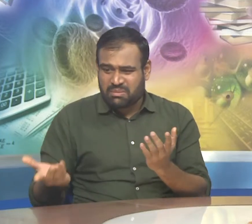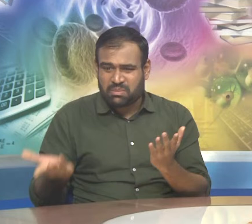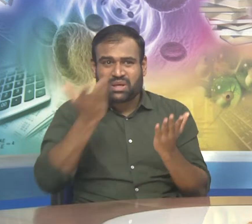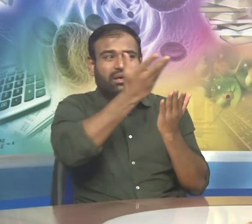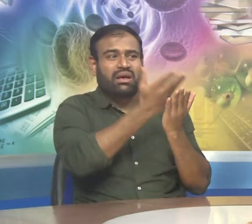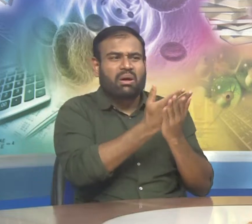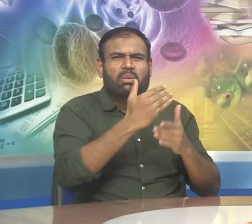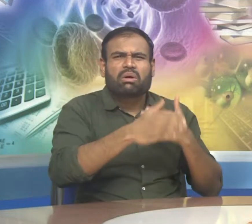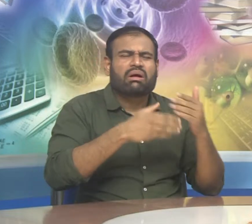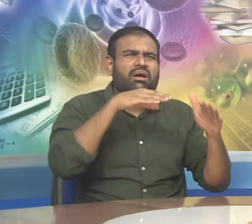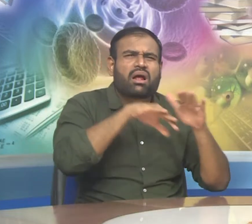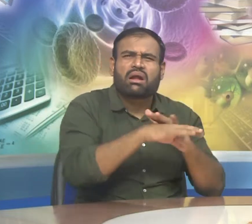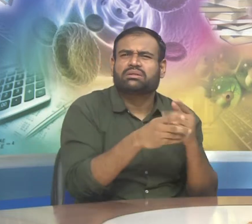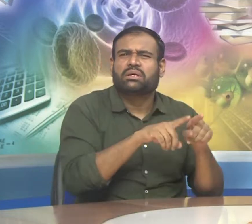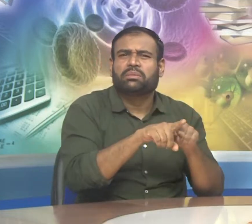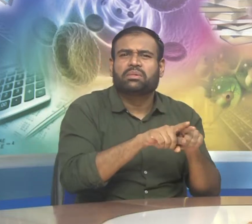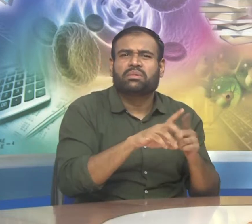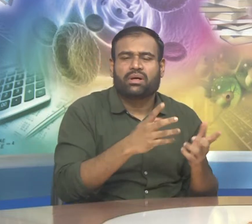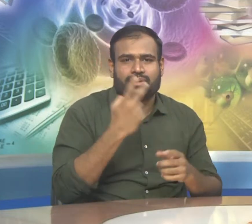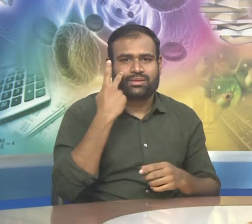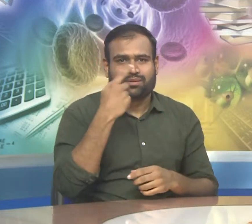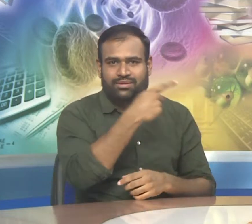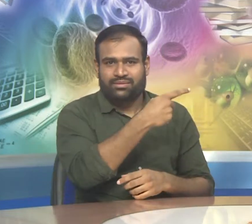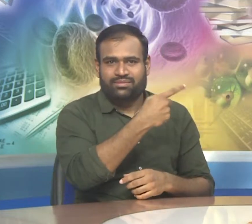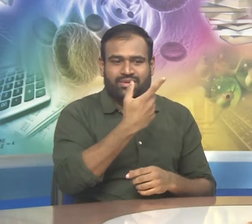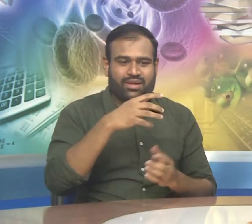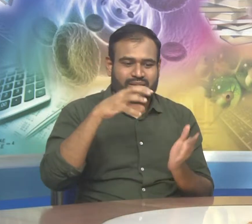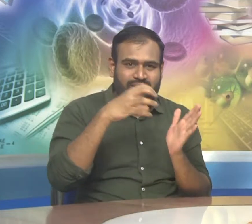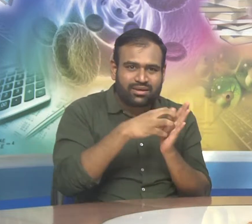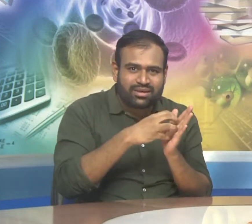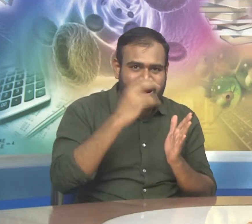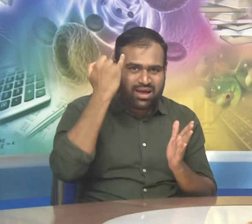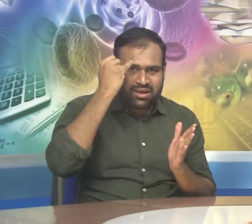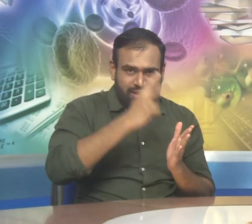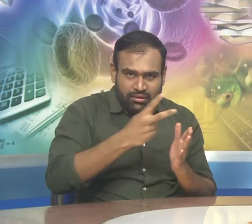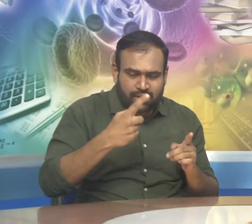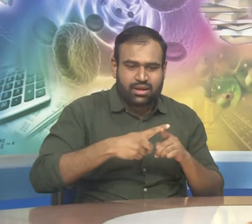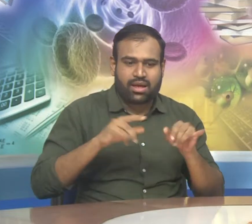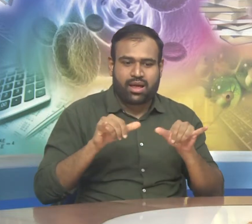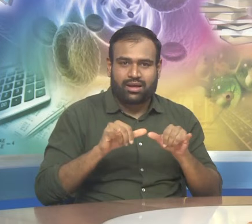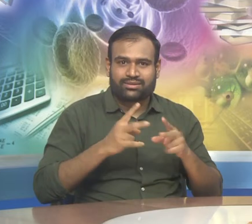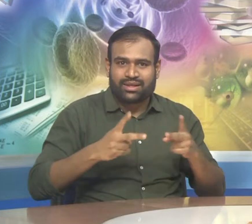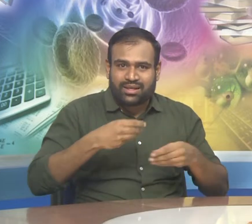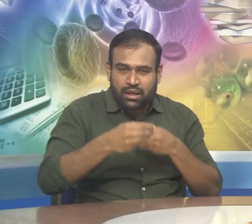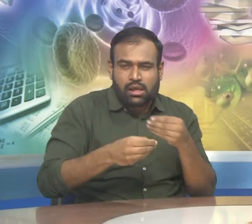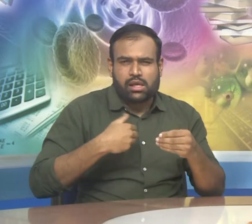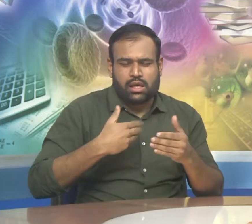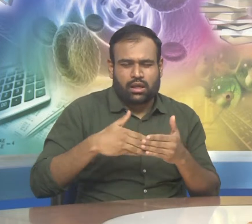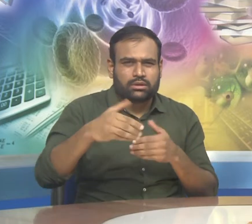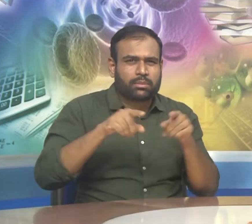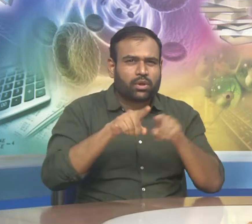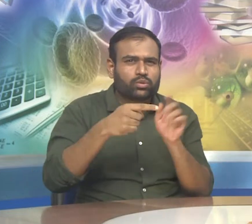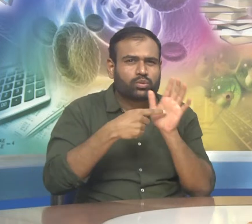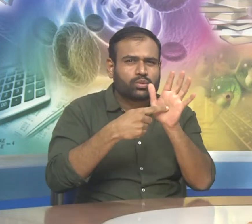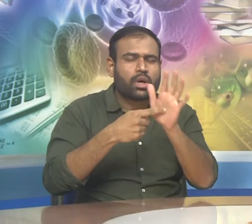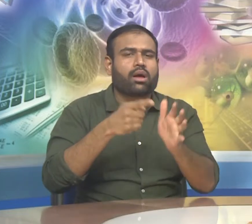Here, cases relating to patent and design, succession,